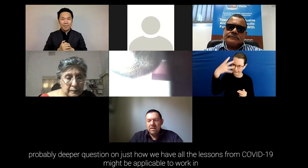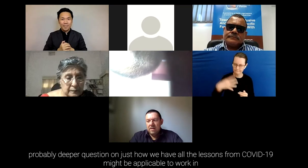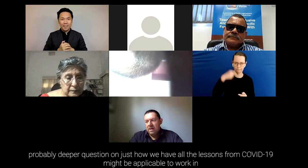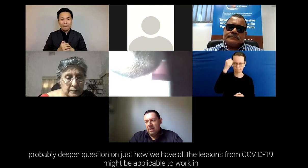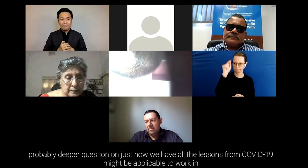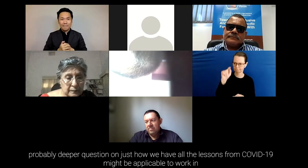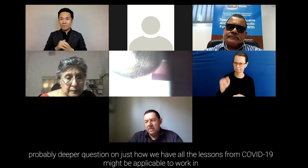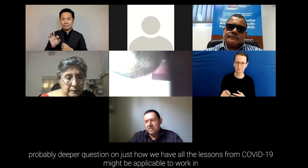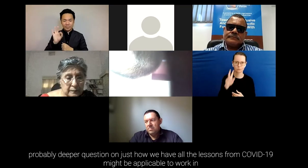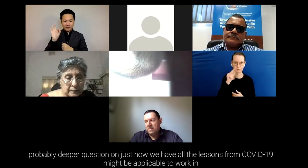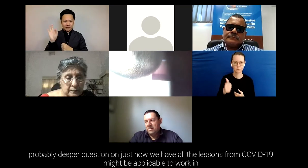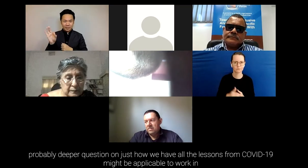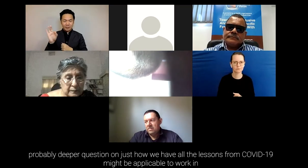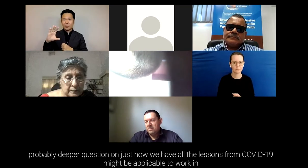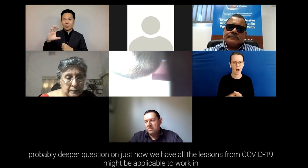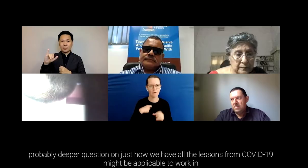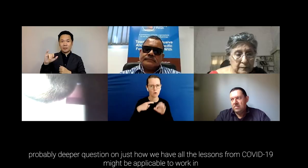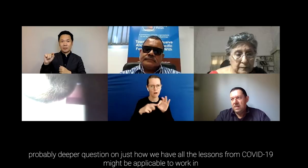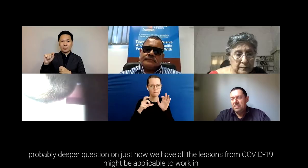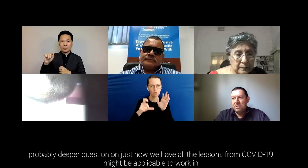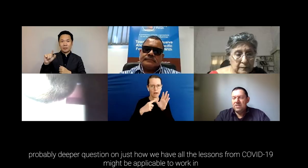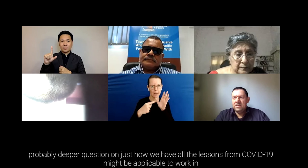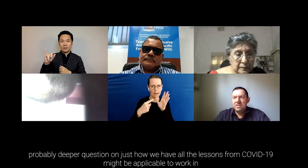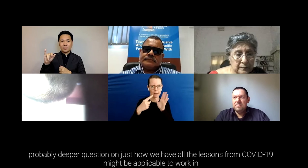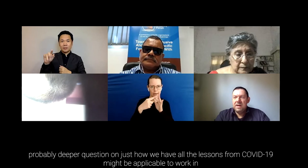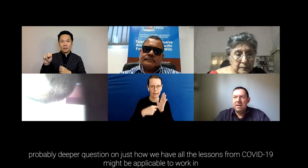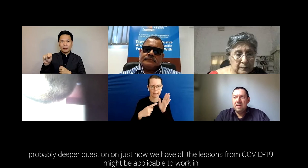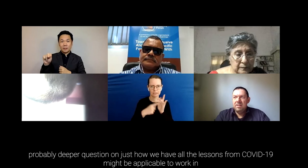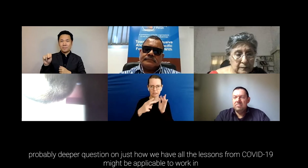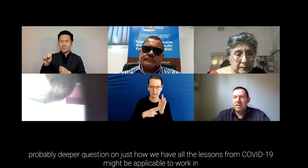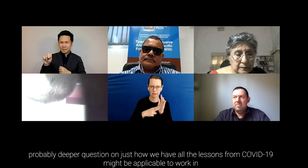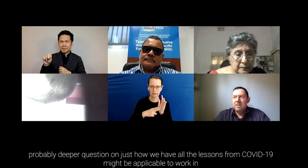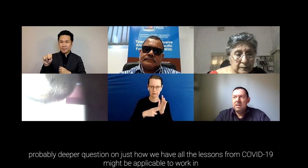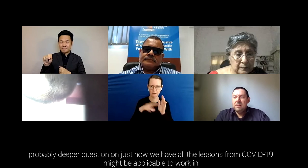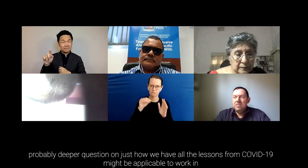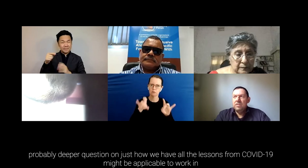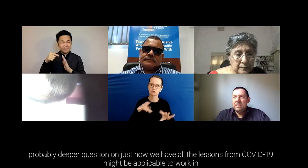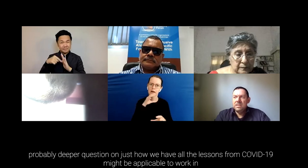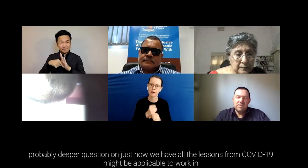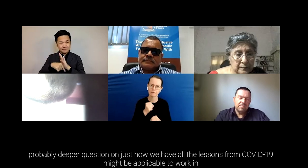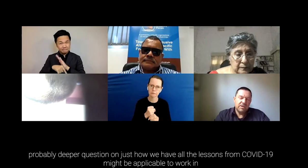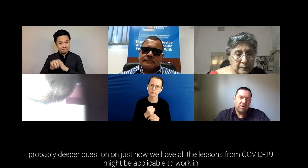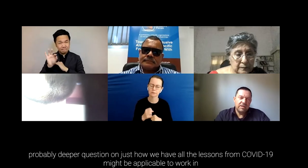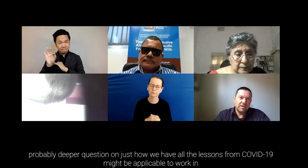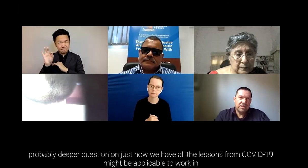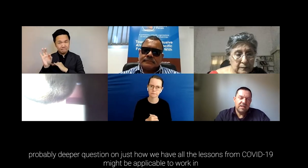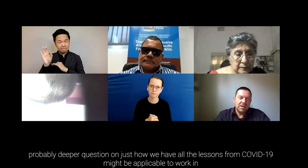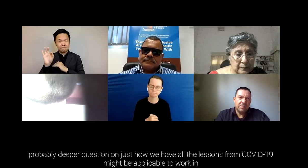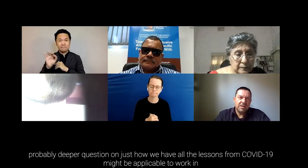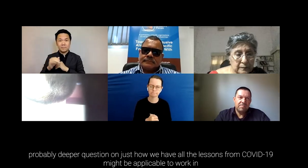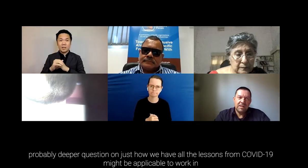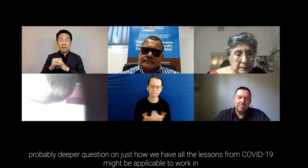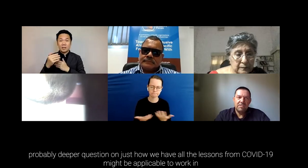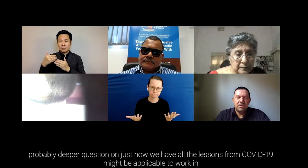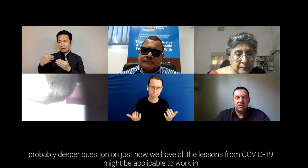Caitlin. It's probably a deeper question just about how we have all the lessons from COVID-19 might